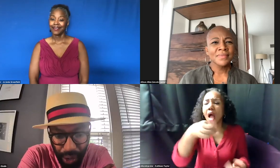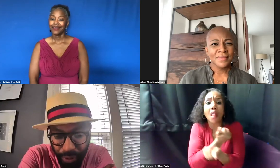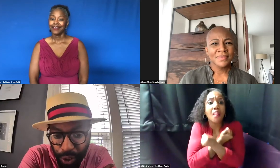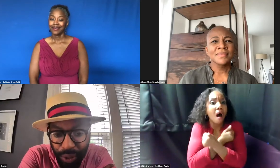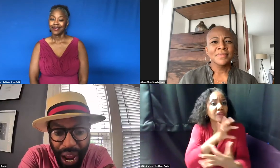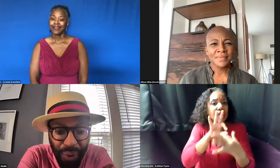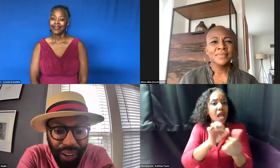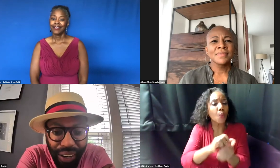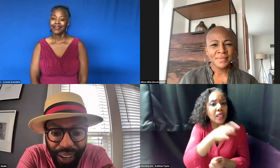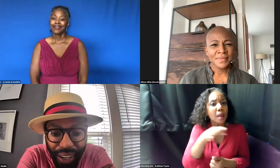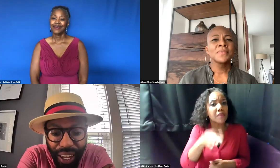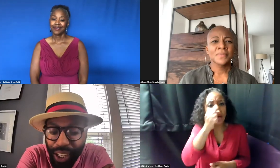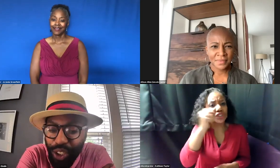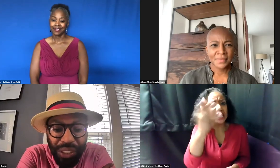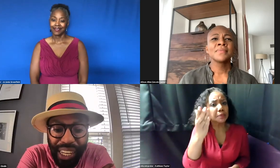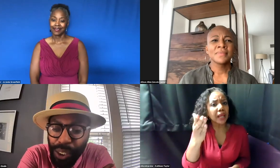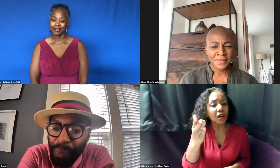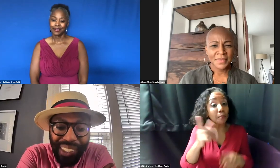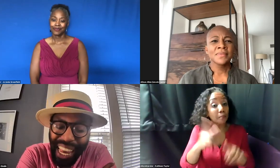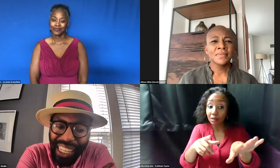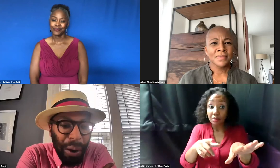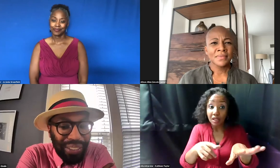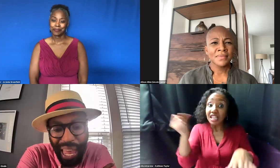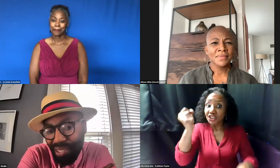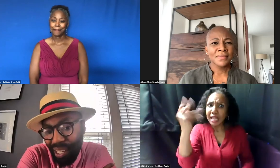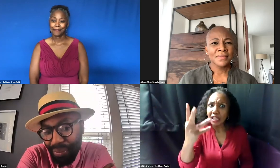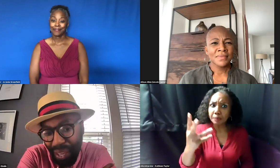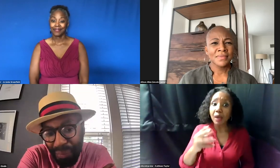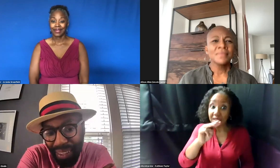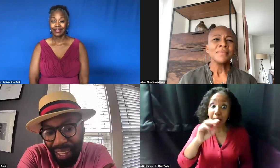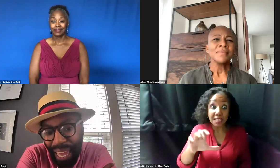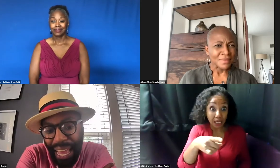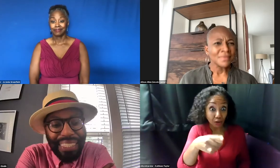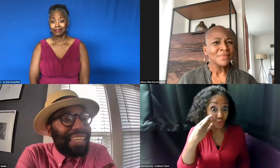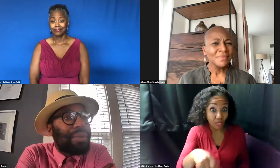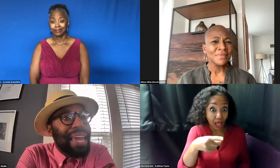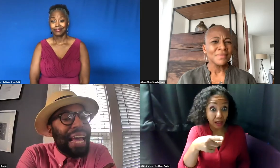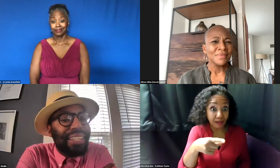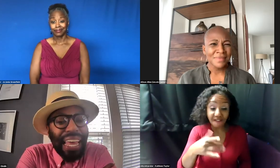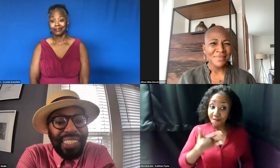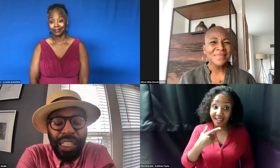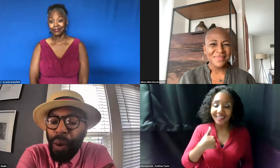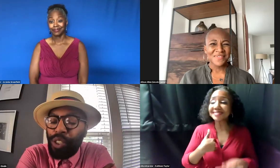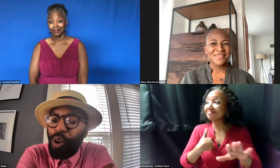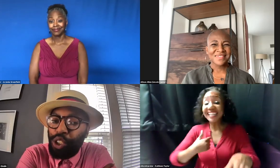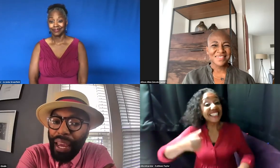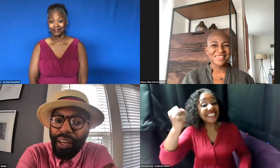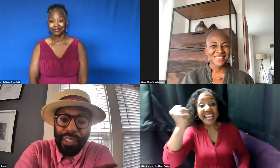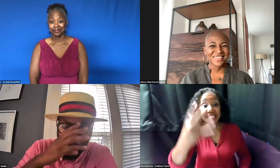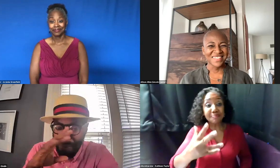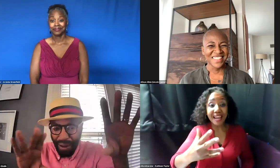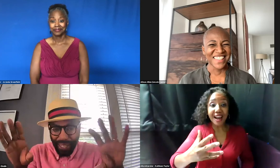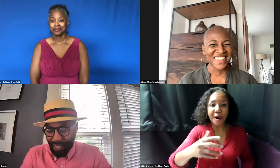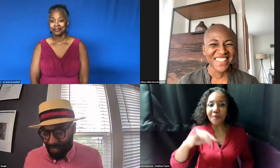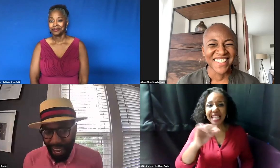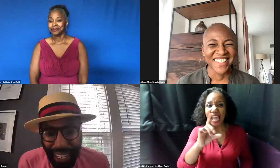to connect with folks doing that work. Cause you know, Shakespeare was an MC, fam. It's like, to me, Shakespeare was so Drake. So